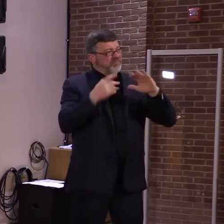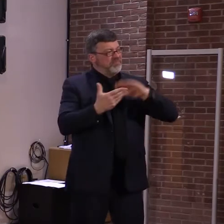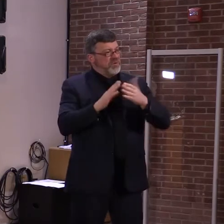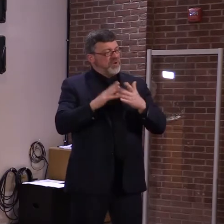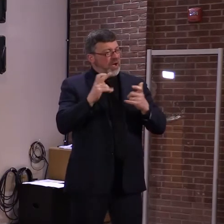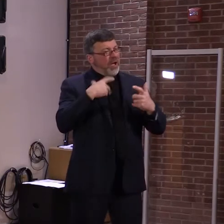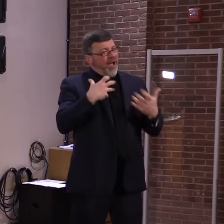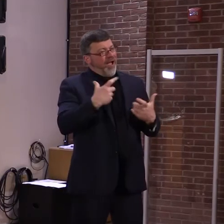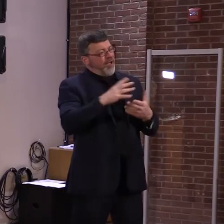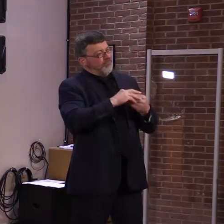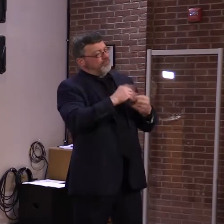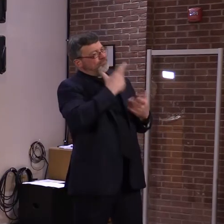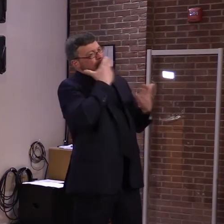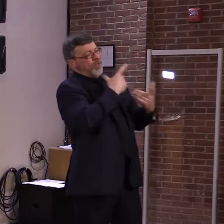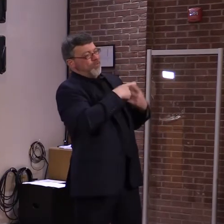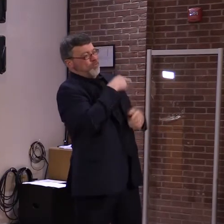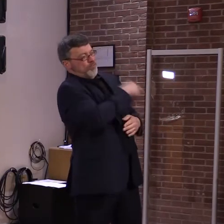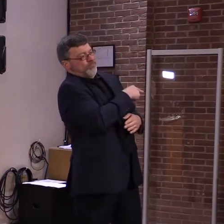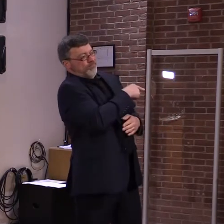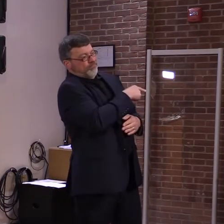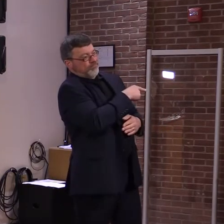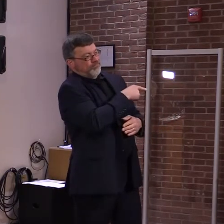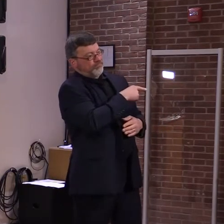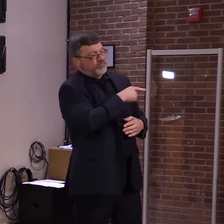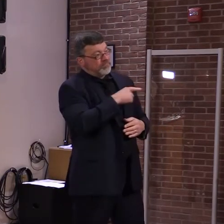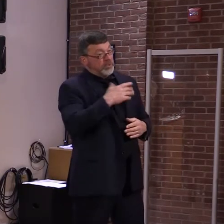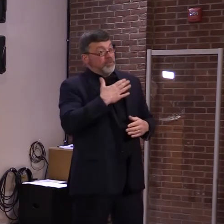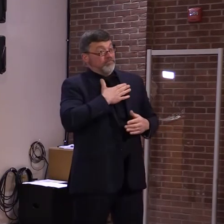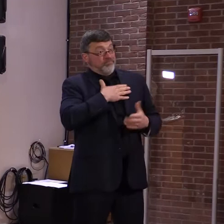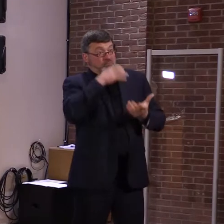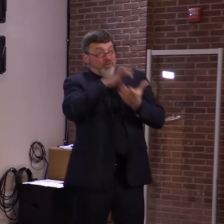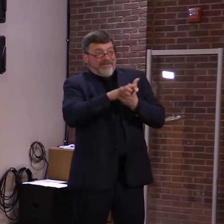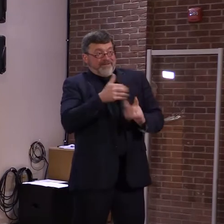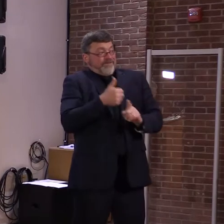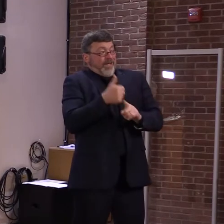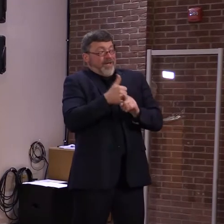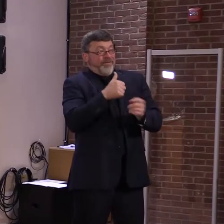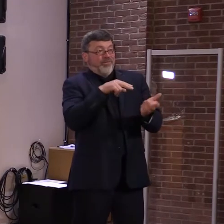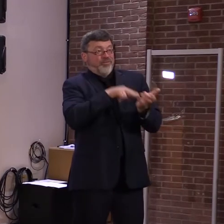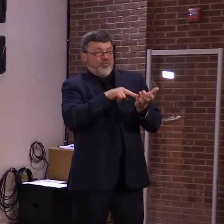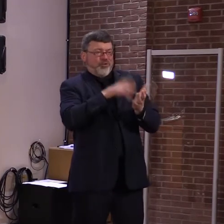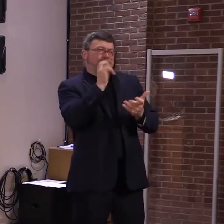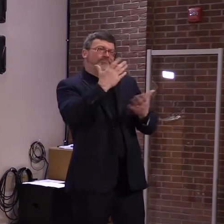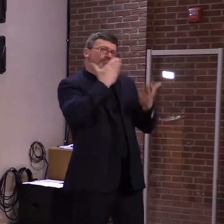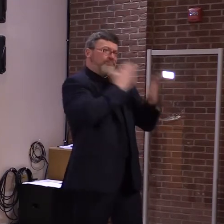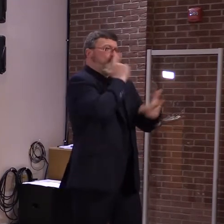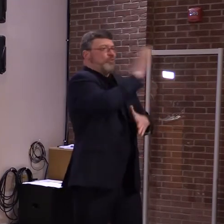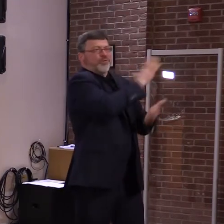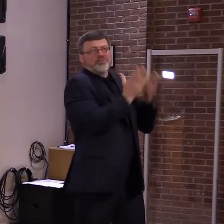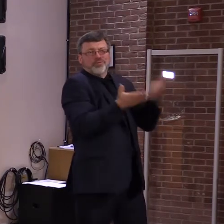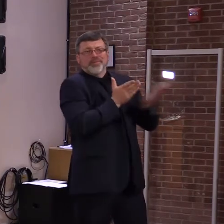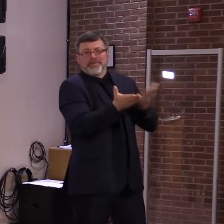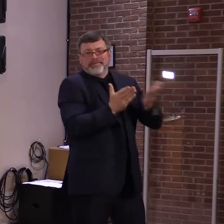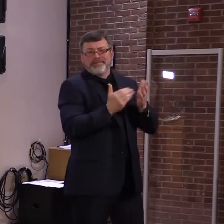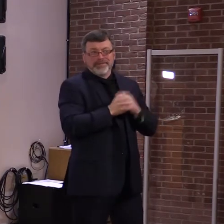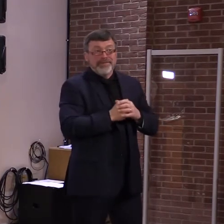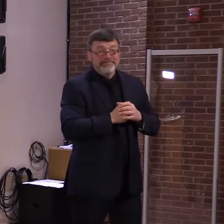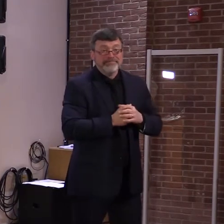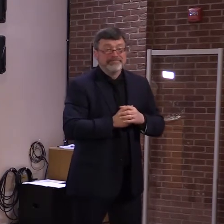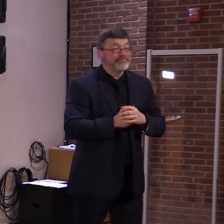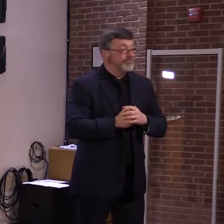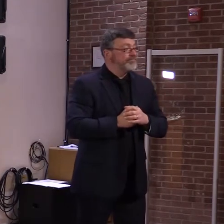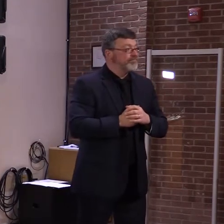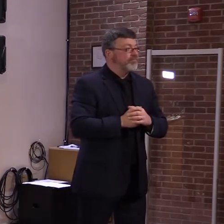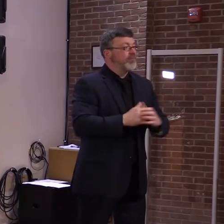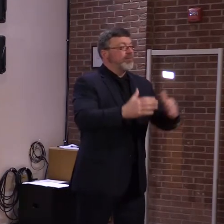including the one I'm married to, for their service. It is also National Correctional Officers